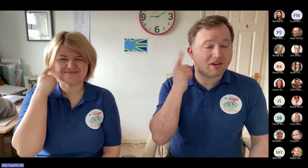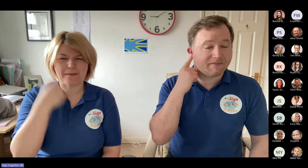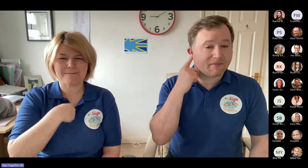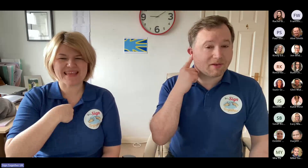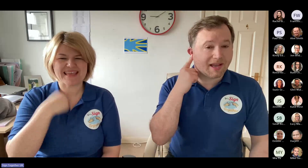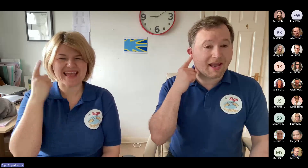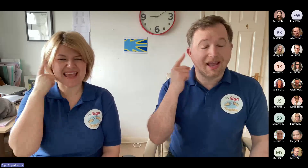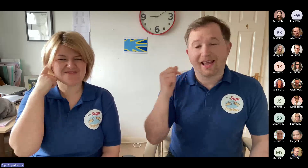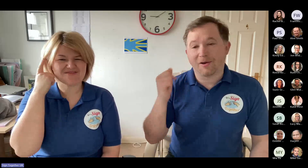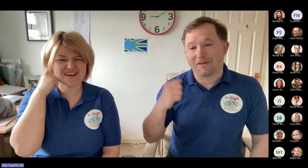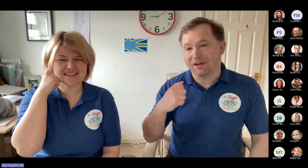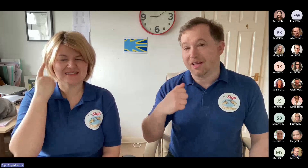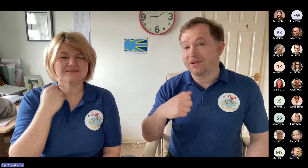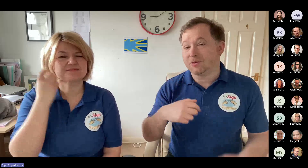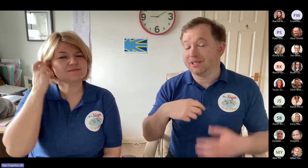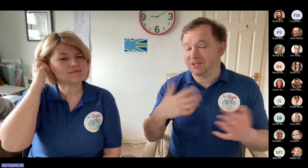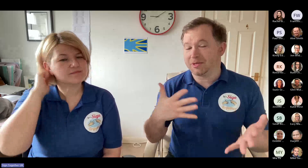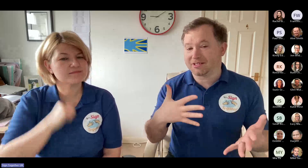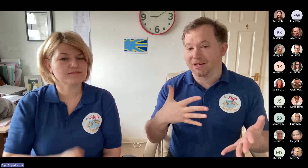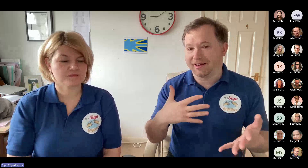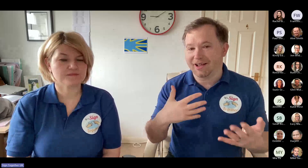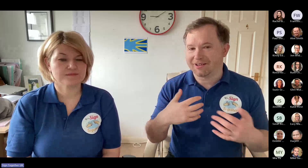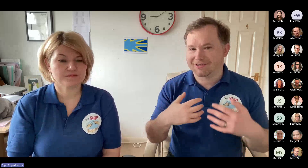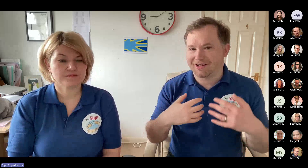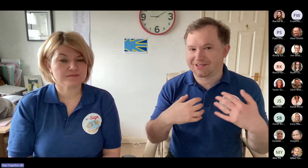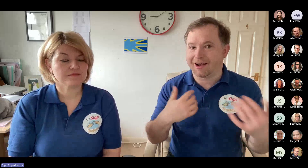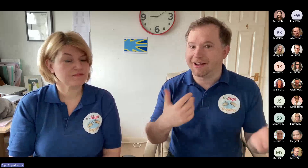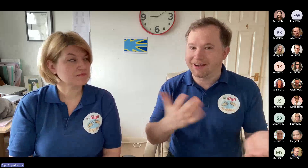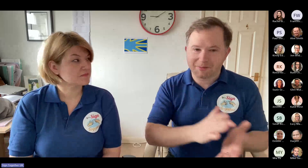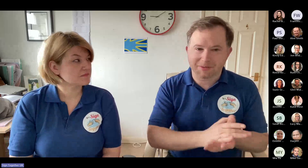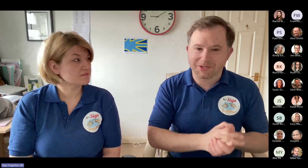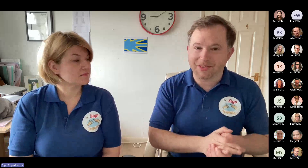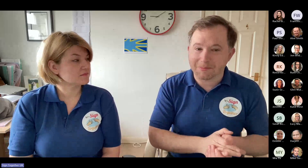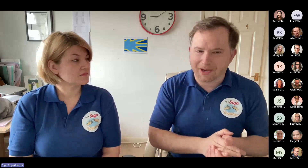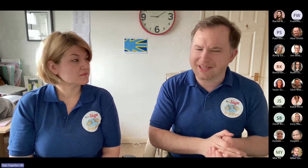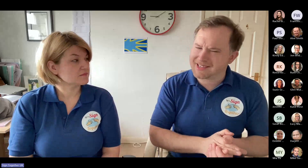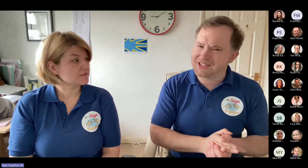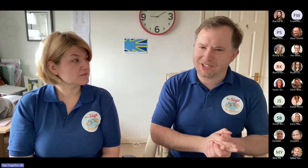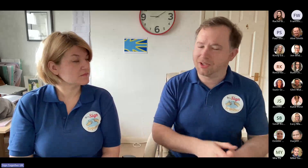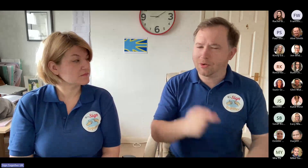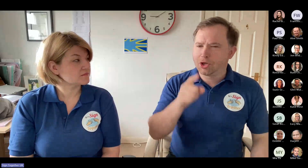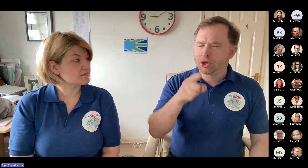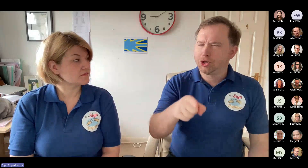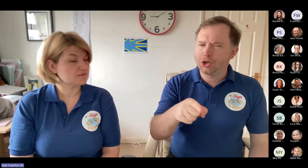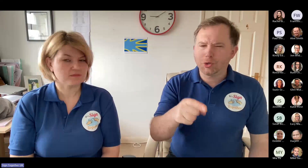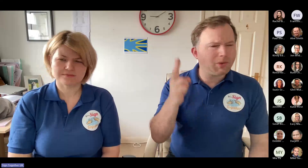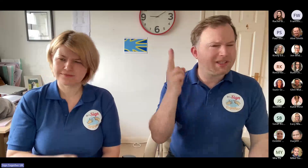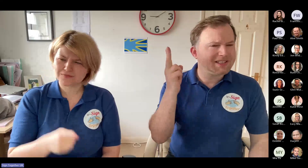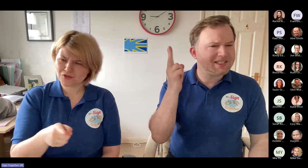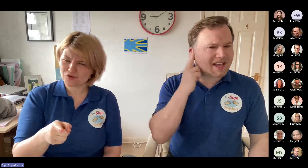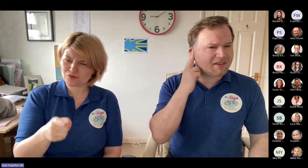Hearing. Okay. However, if you do a little bit of sign and a sign now comes up to you, they might say to you, you